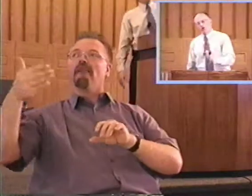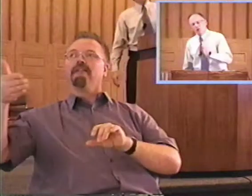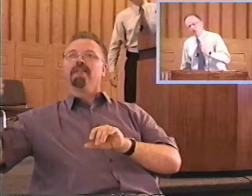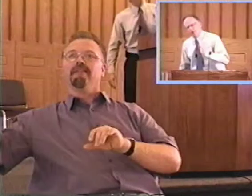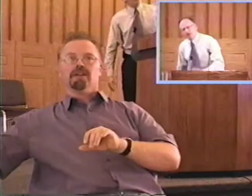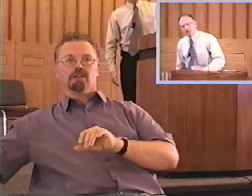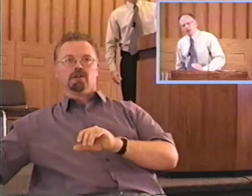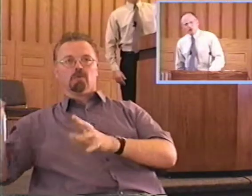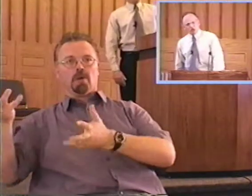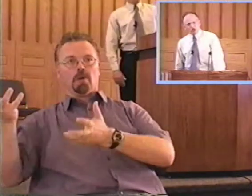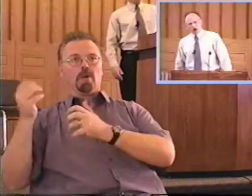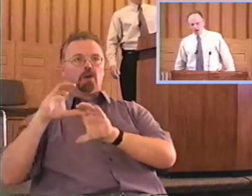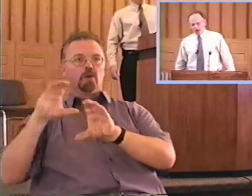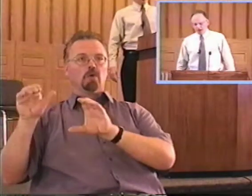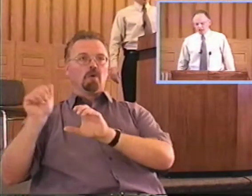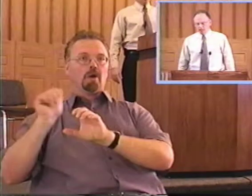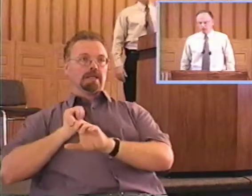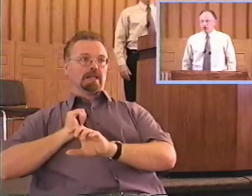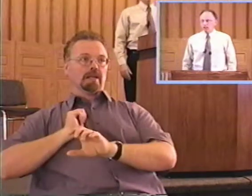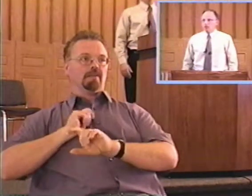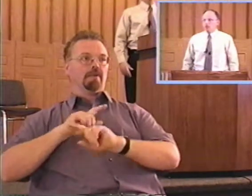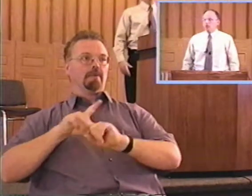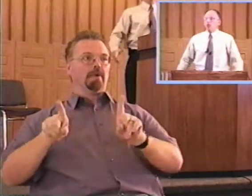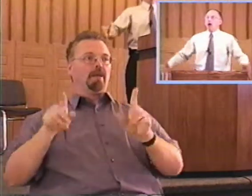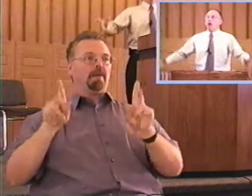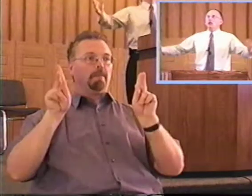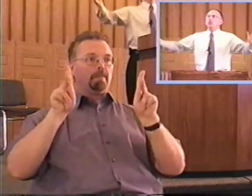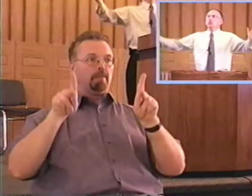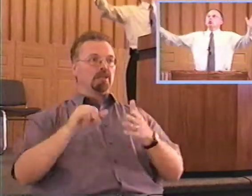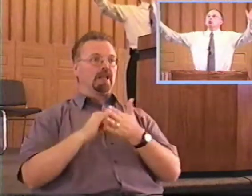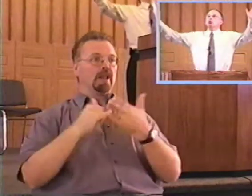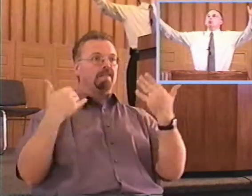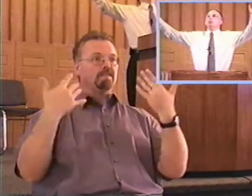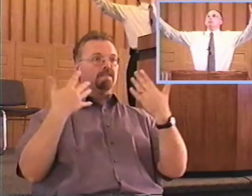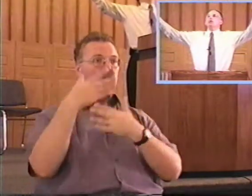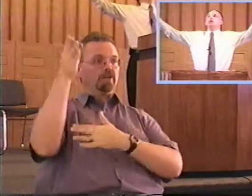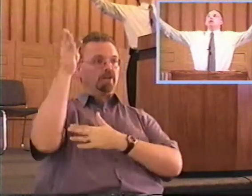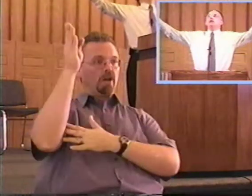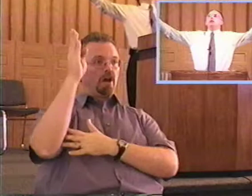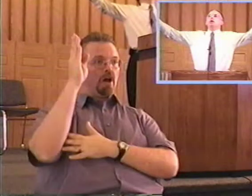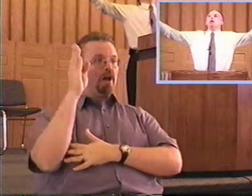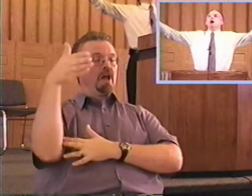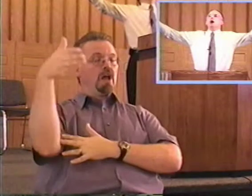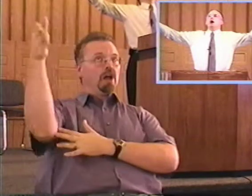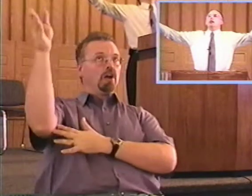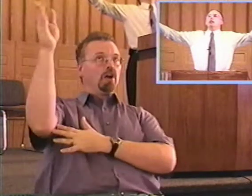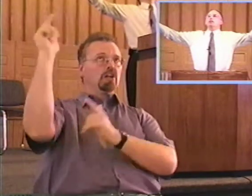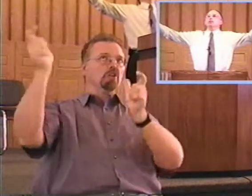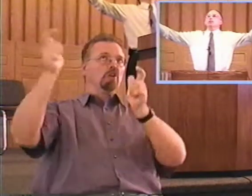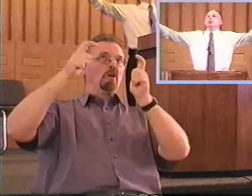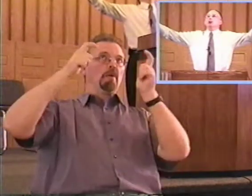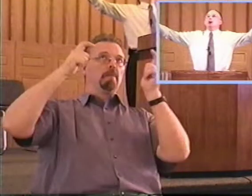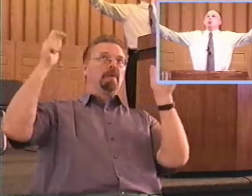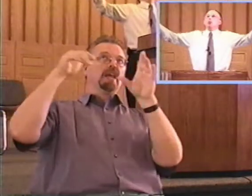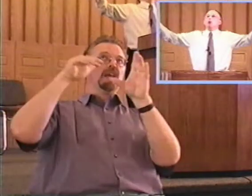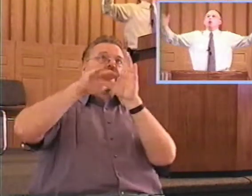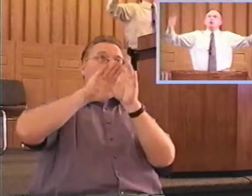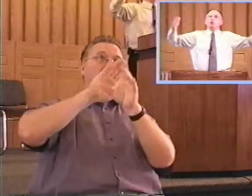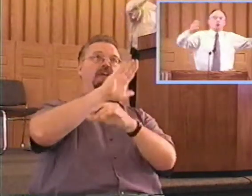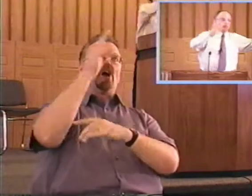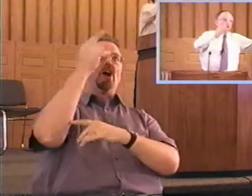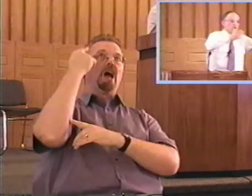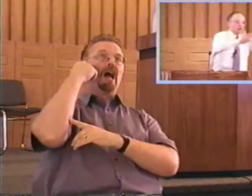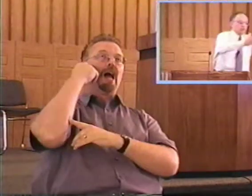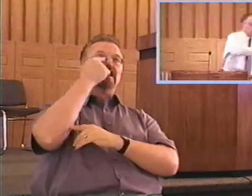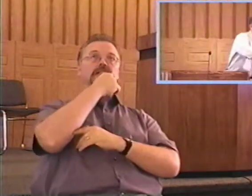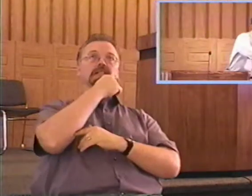the person who fears God, God looms so big in their eyes that